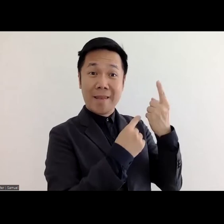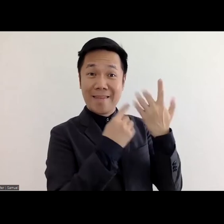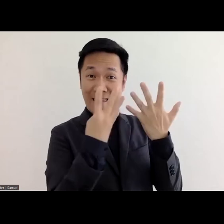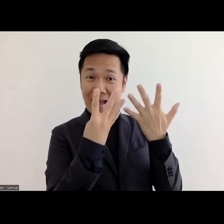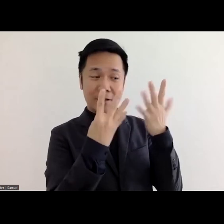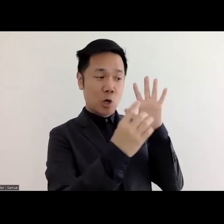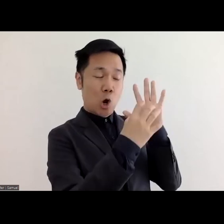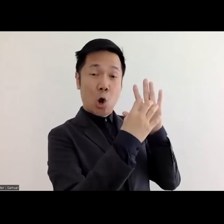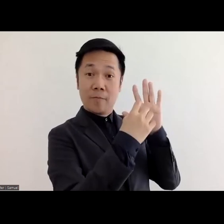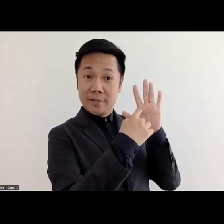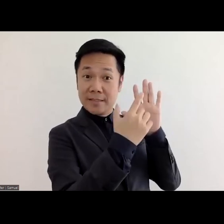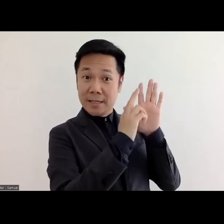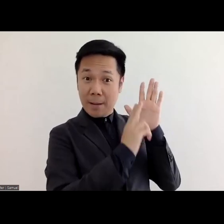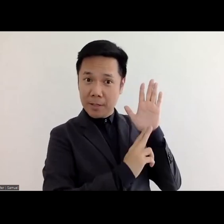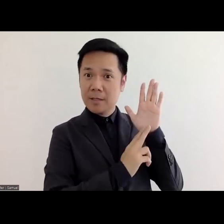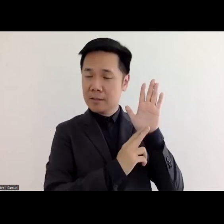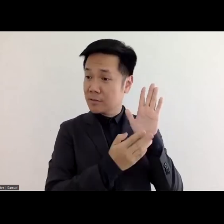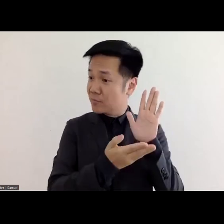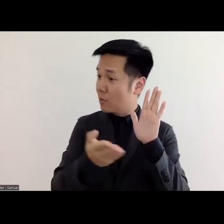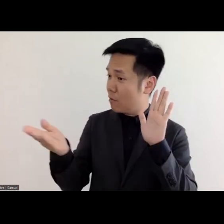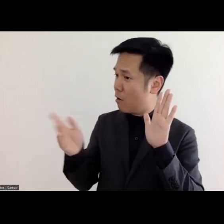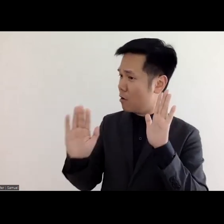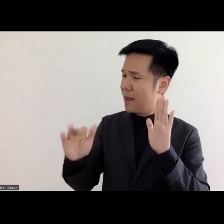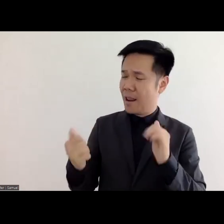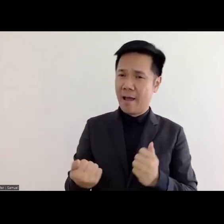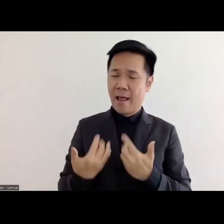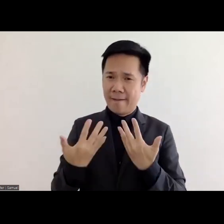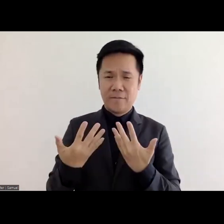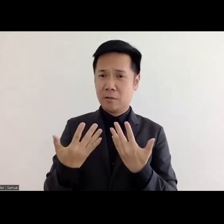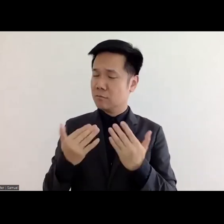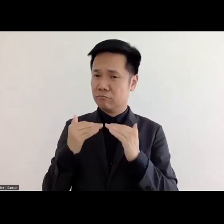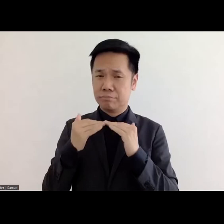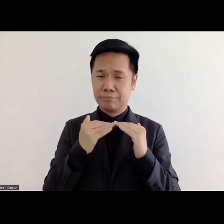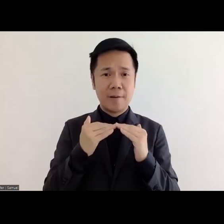for all persons with disabilities. And as you mentioned, that